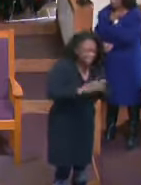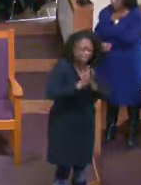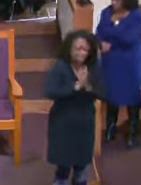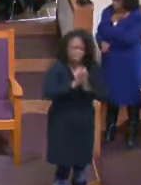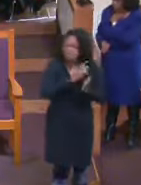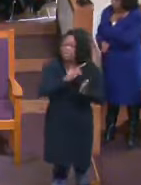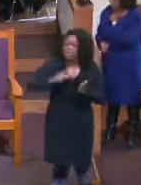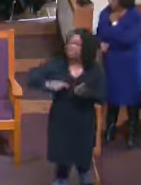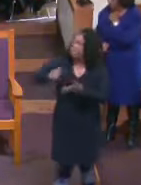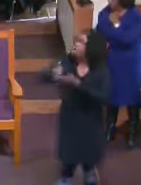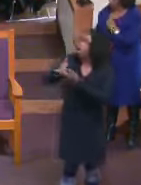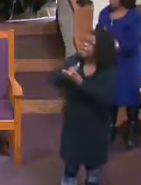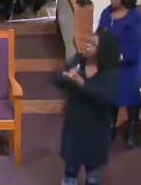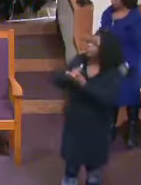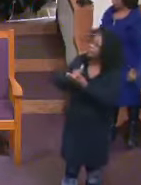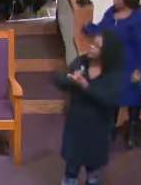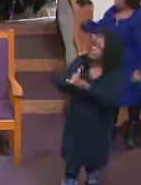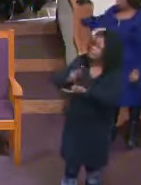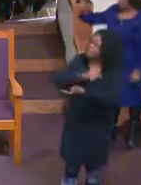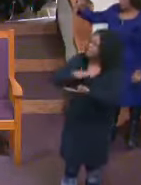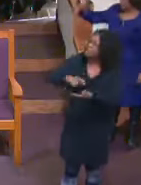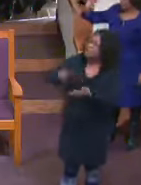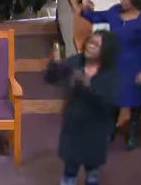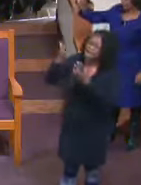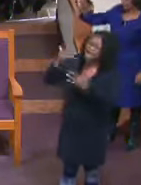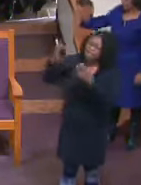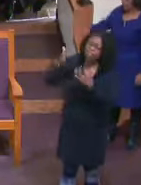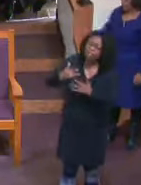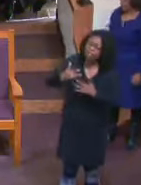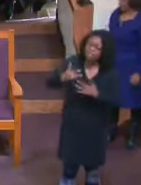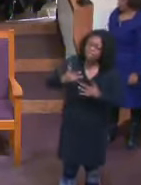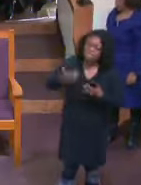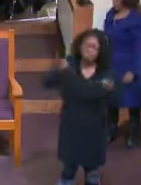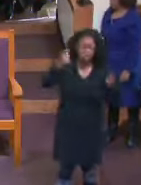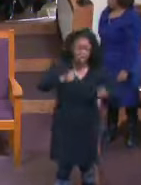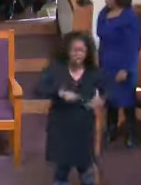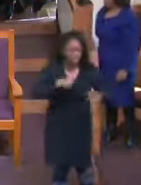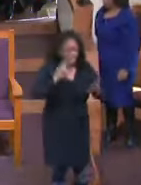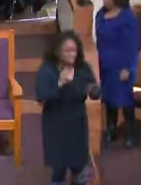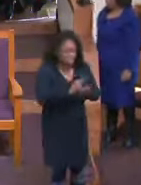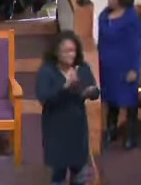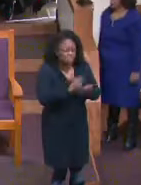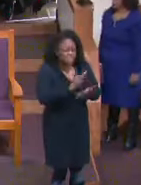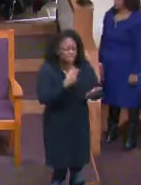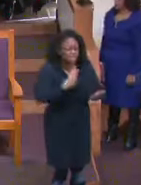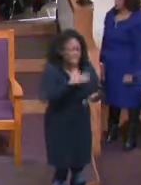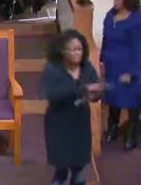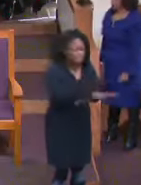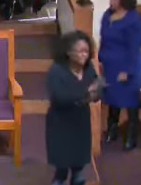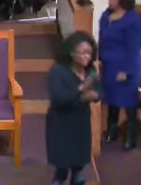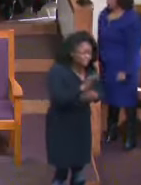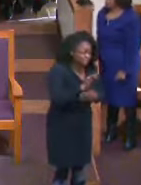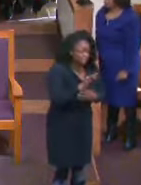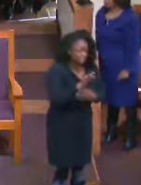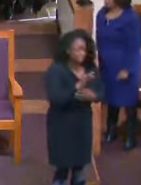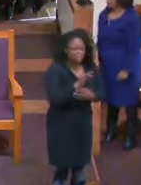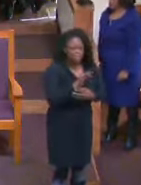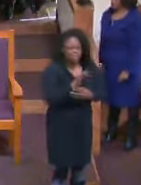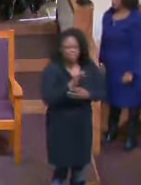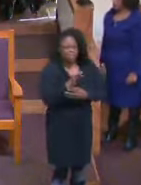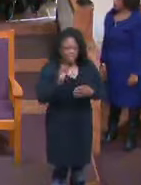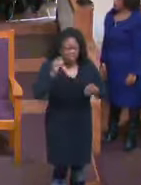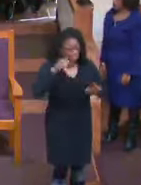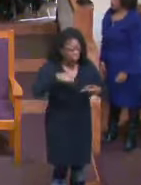help. Lord, have mercy. And sometimes I've discovered that in this